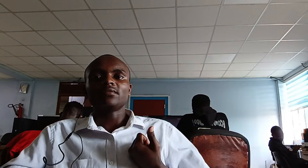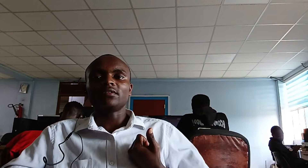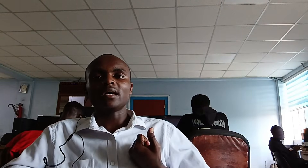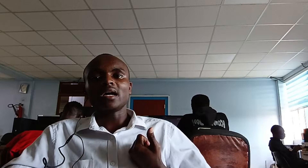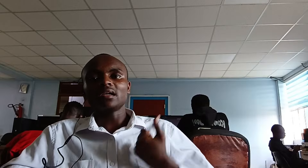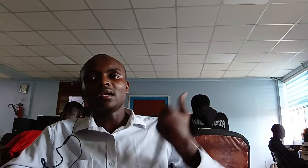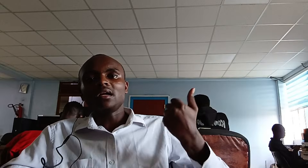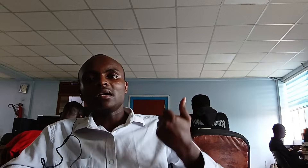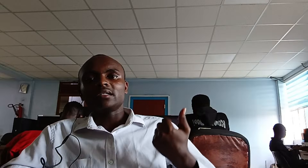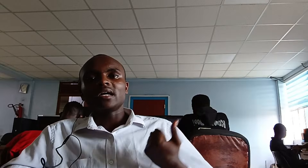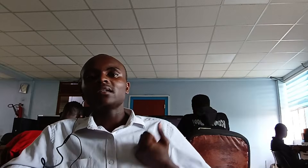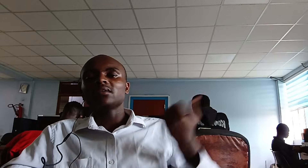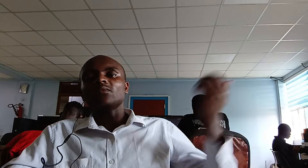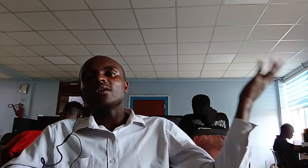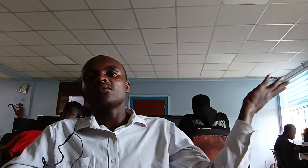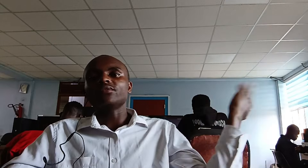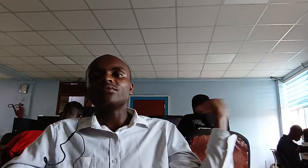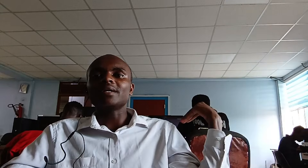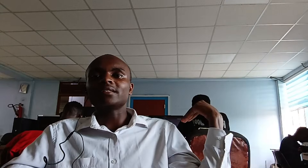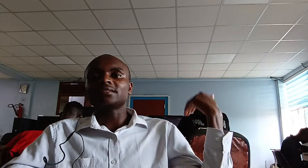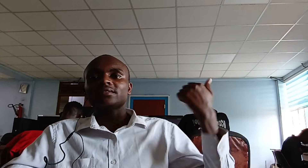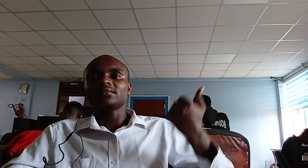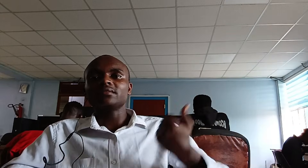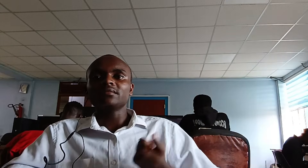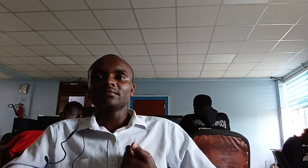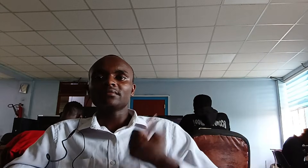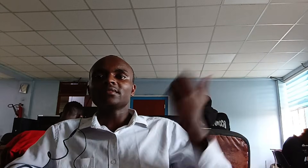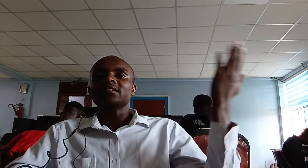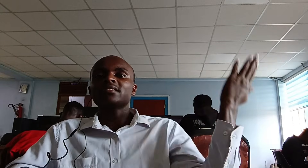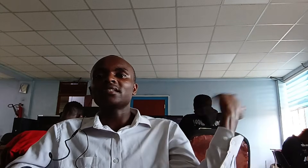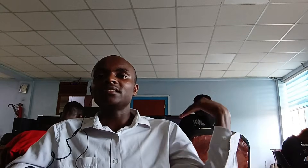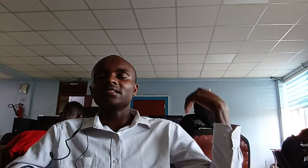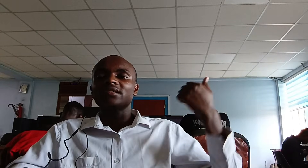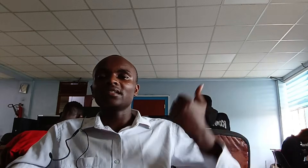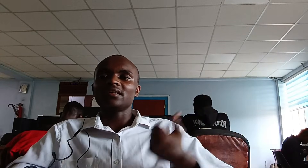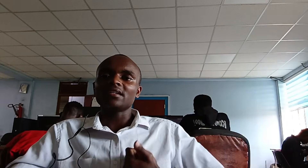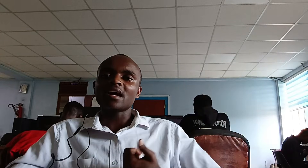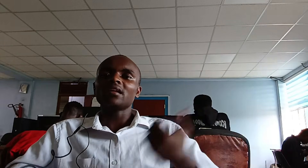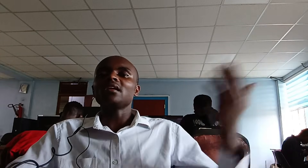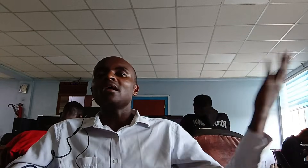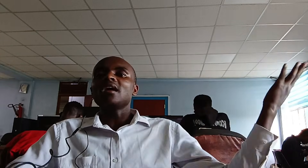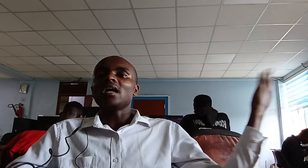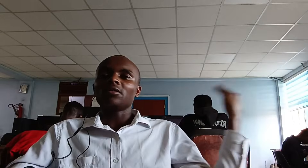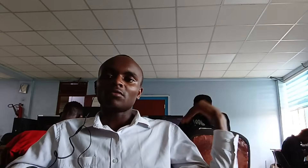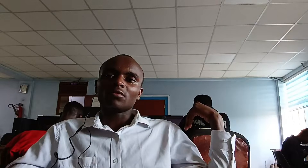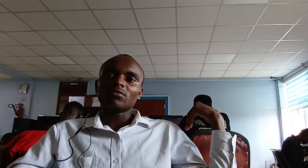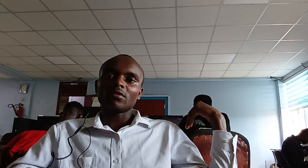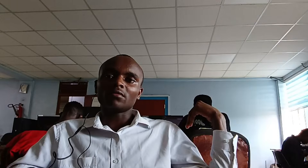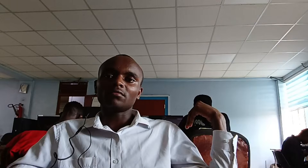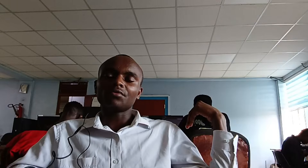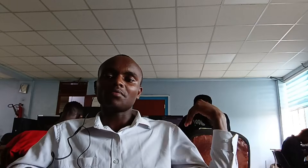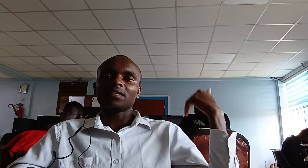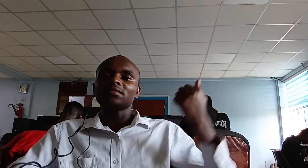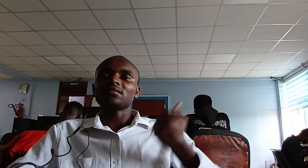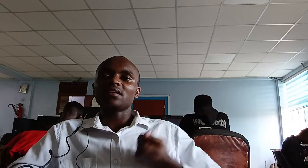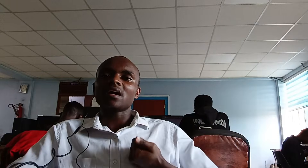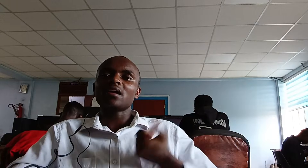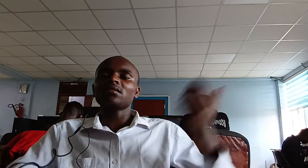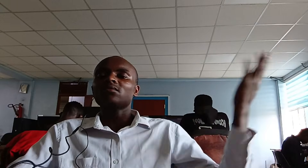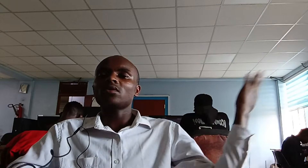girl. Girl wana huko nyuma, so side chick. Girl kona huko nyuma. Girl wana huko